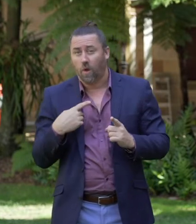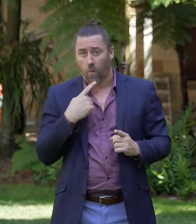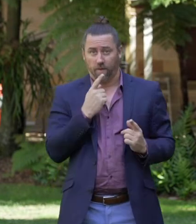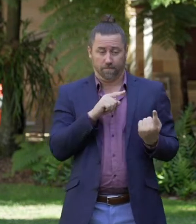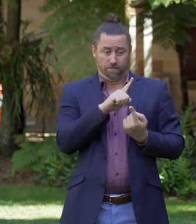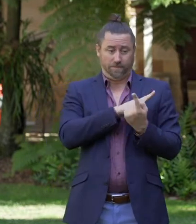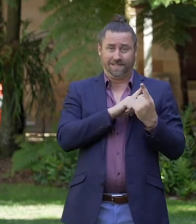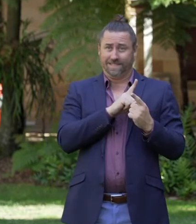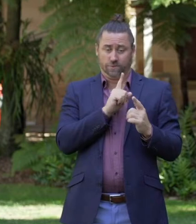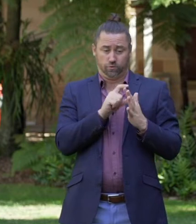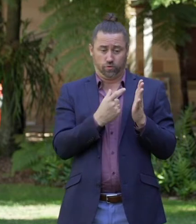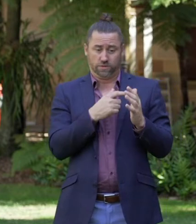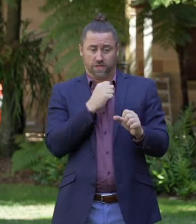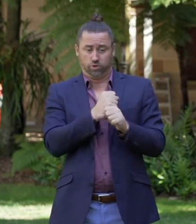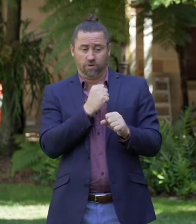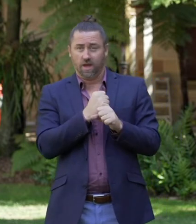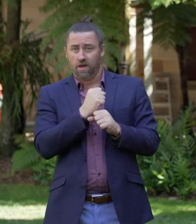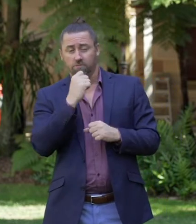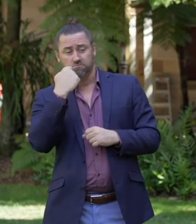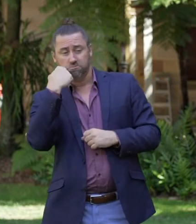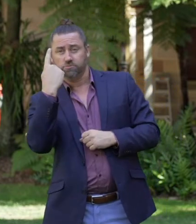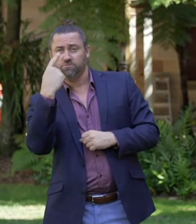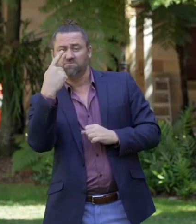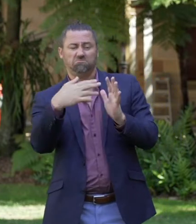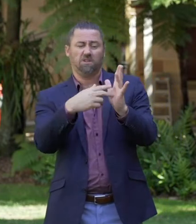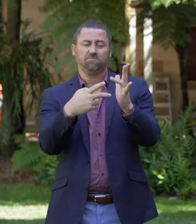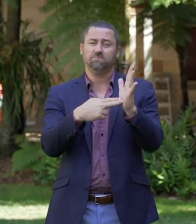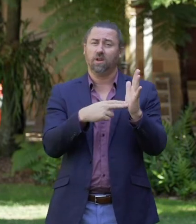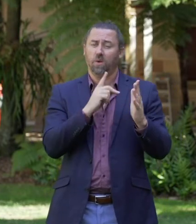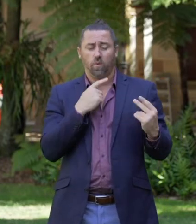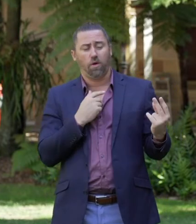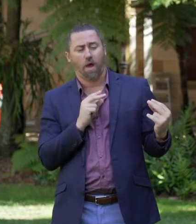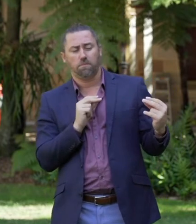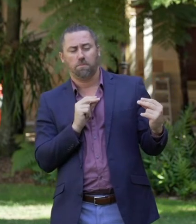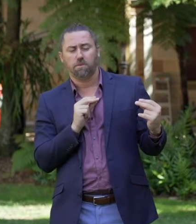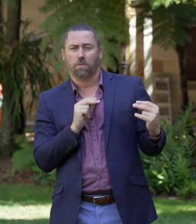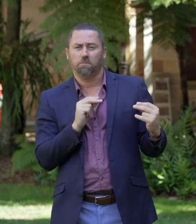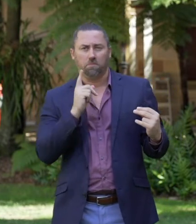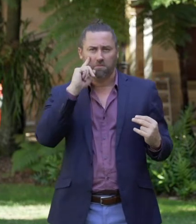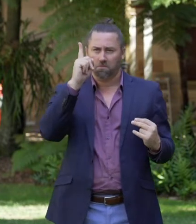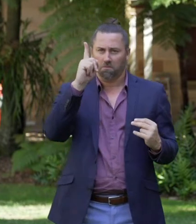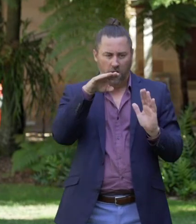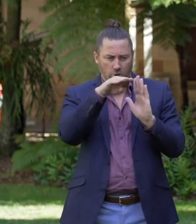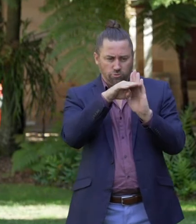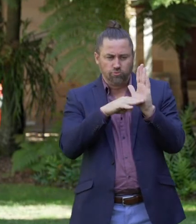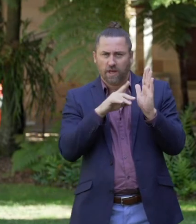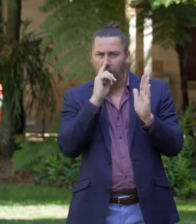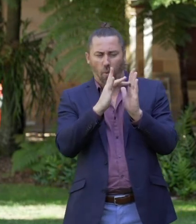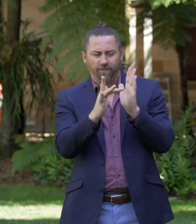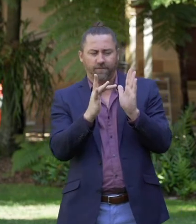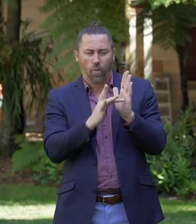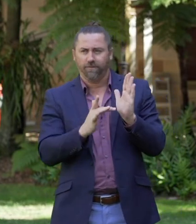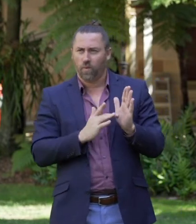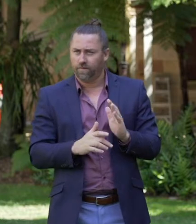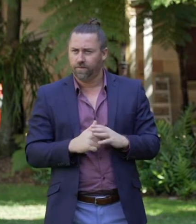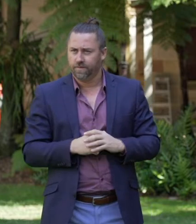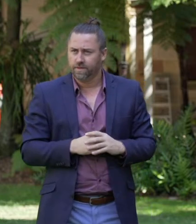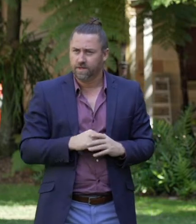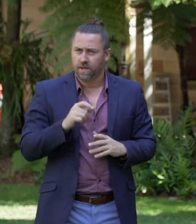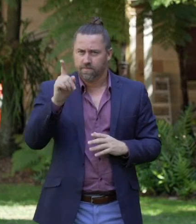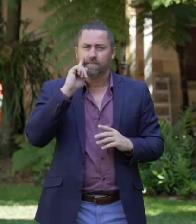Gerard over the next couple of days, and we'll work through what those easings of restrictions will look like.